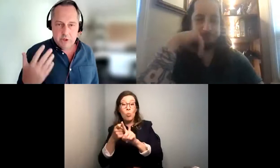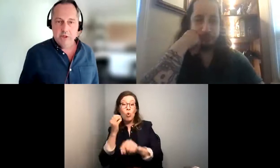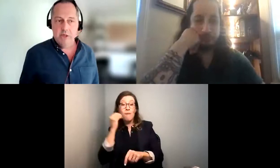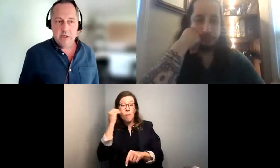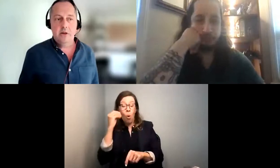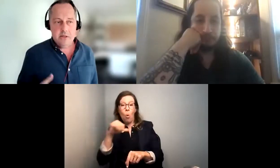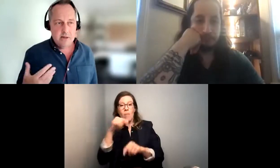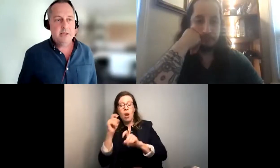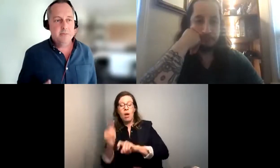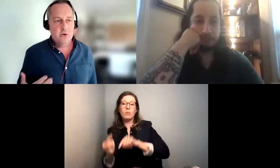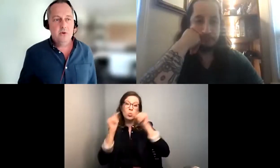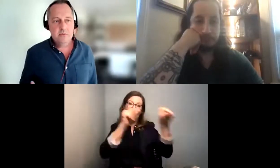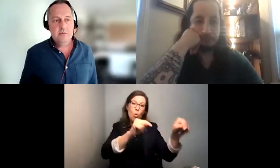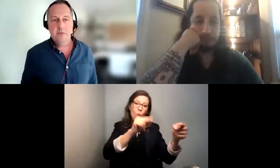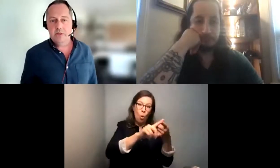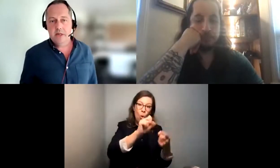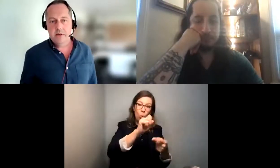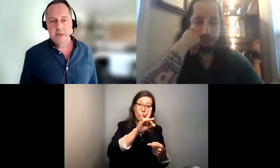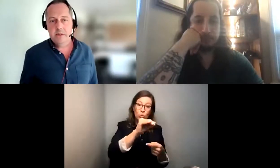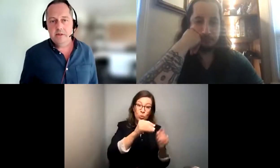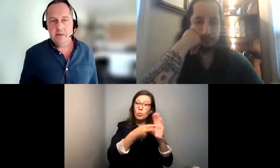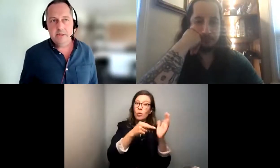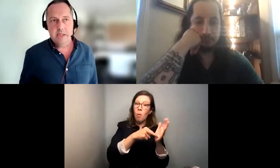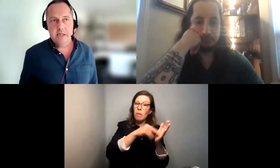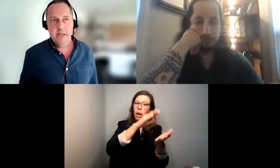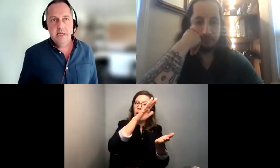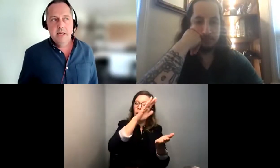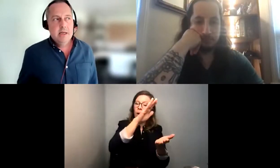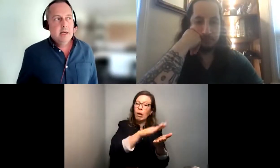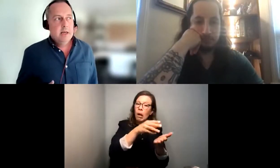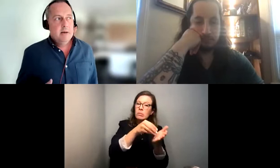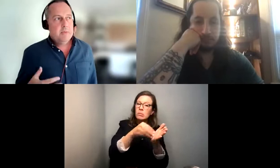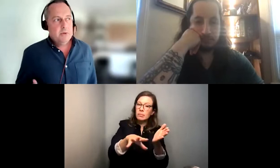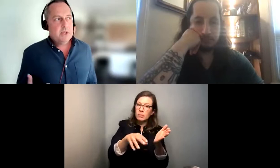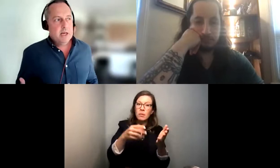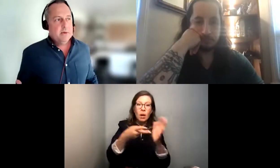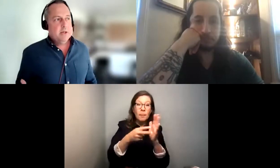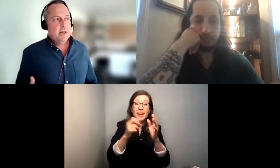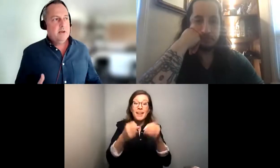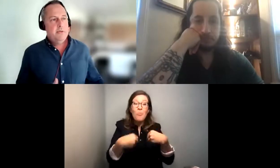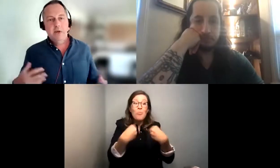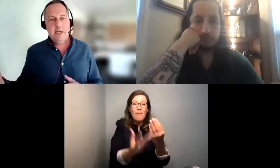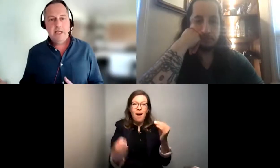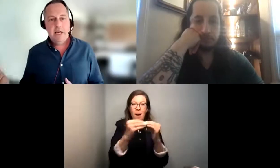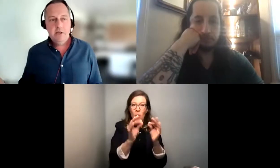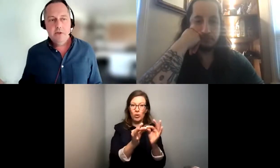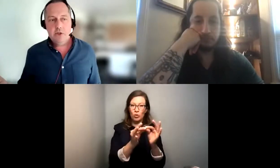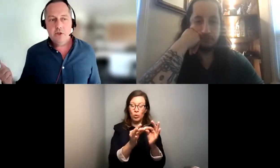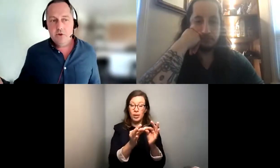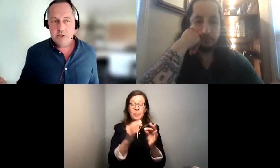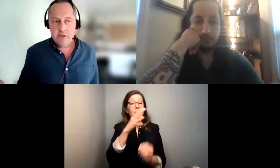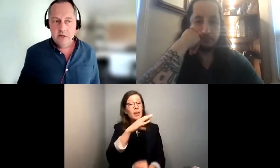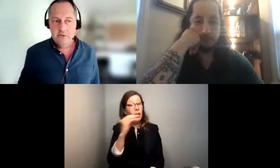you're reducing the cost, and that means more sign can be interpreted. But also, if you can give the end